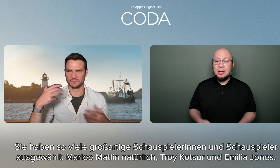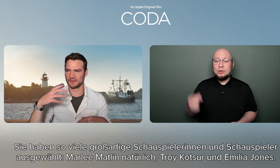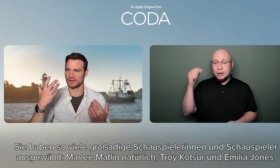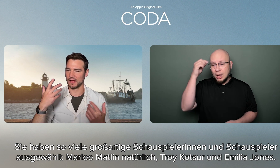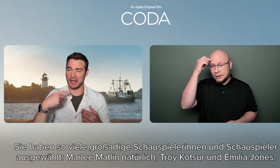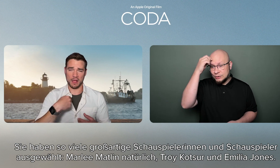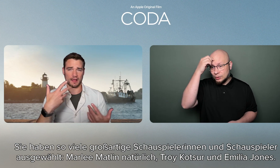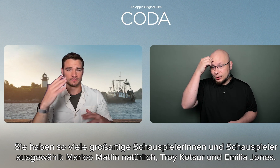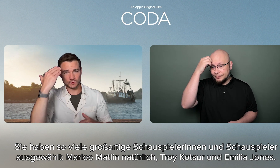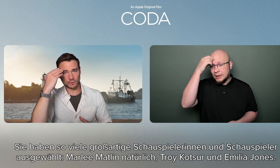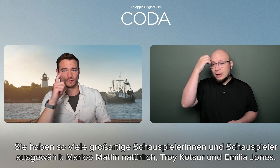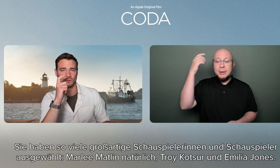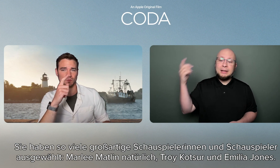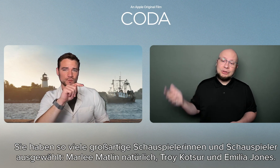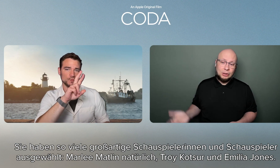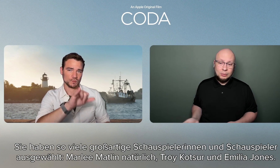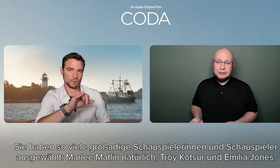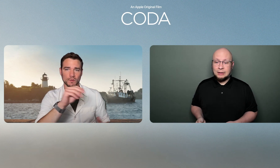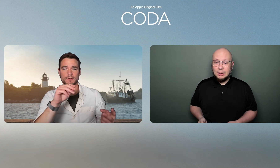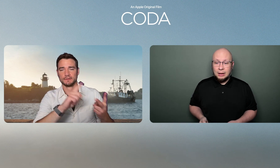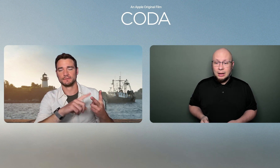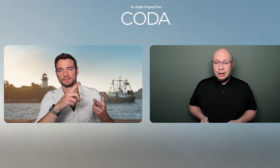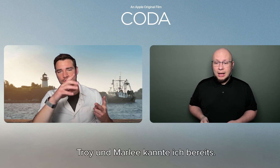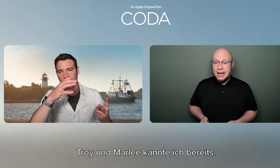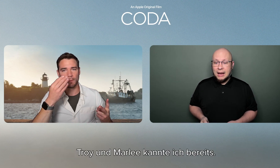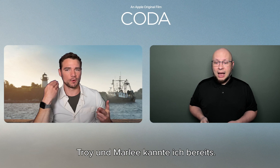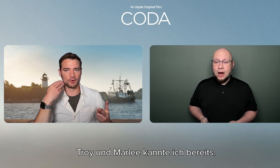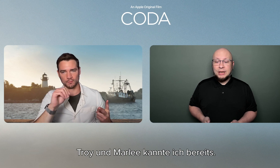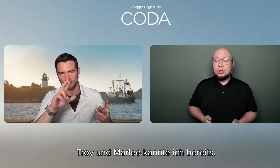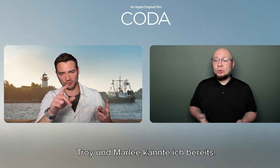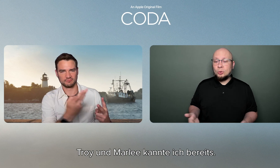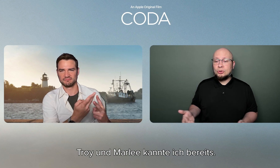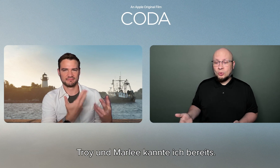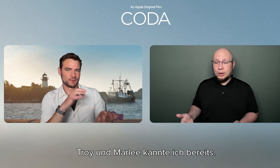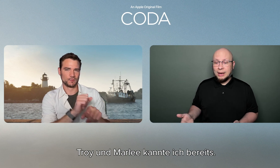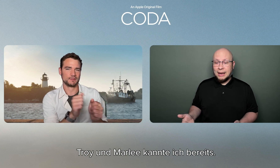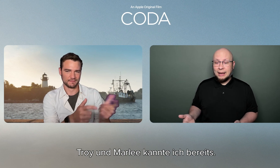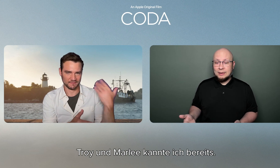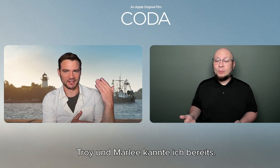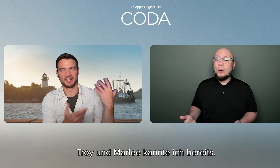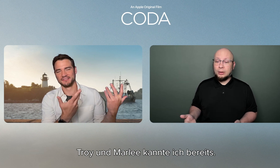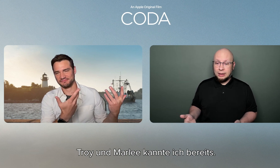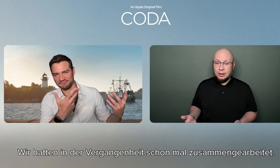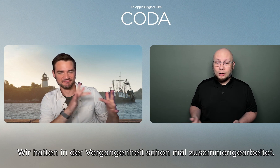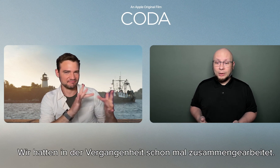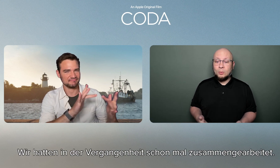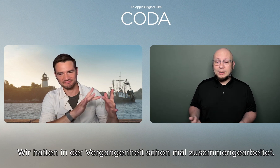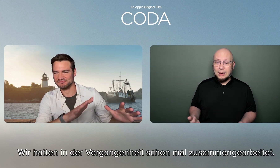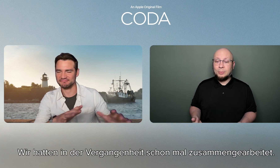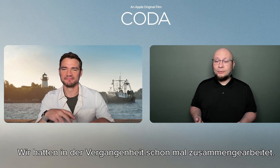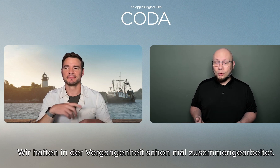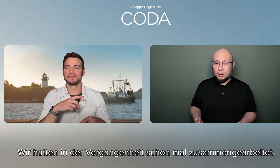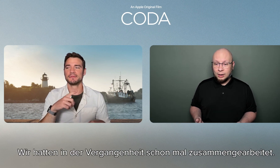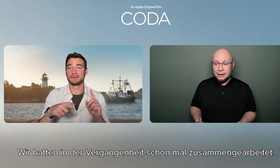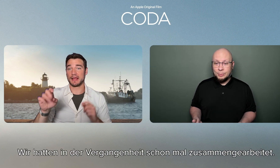course, Troy Kotsur, Emilia Jones. And I already knew Troy and Marley. We had worked